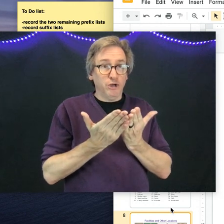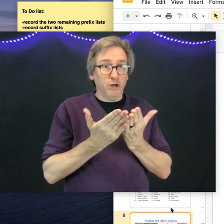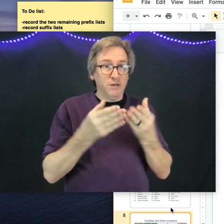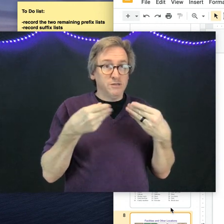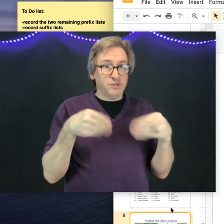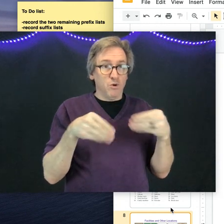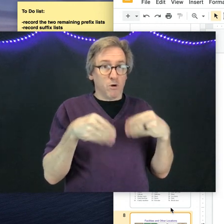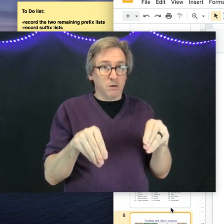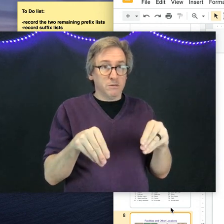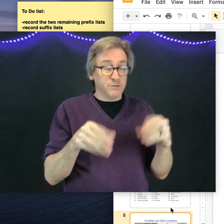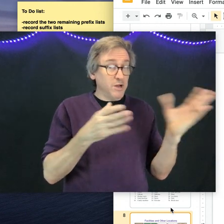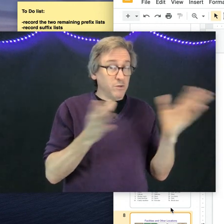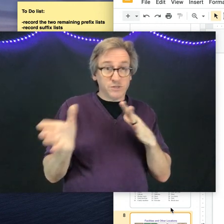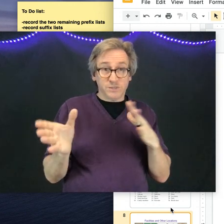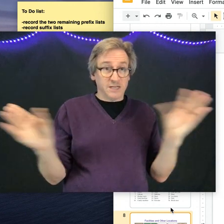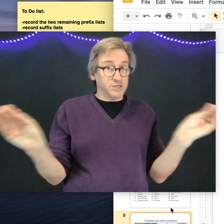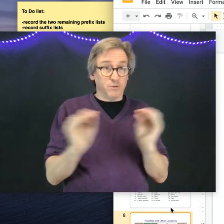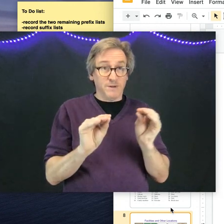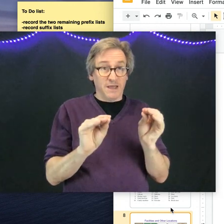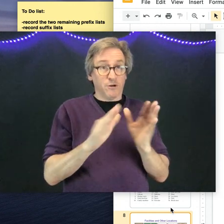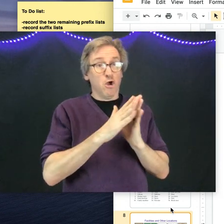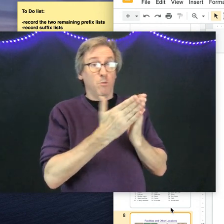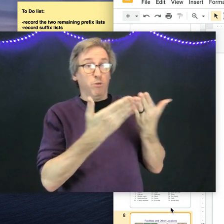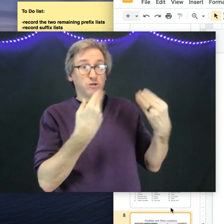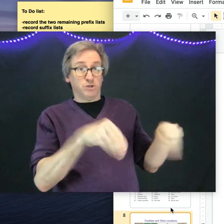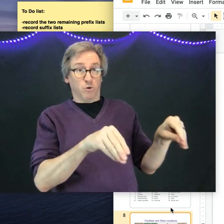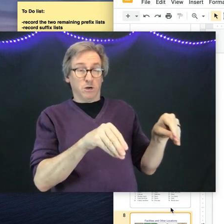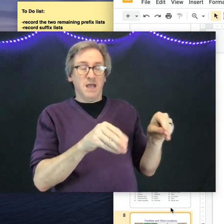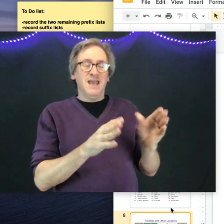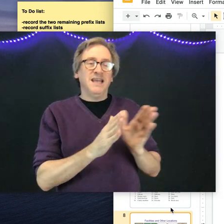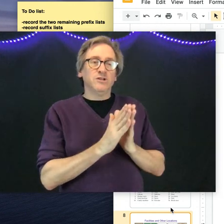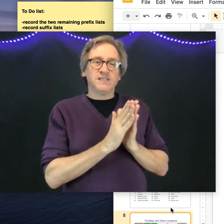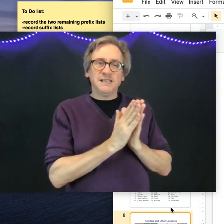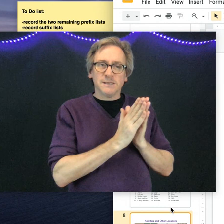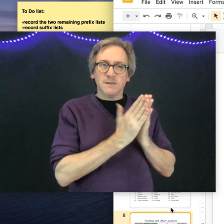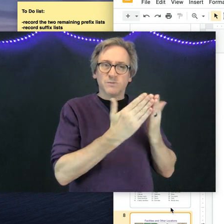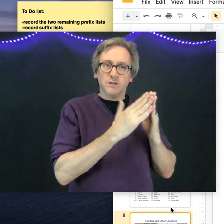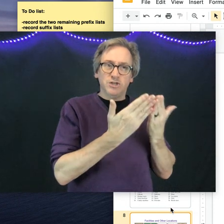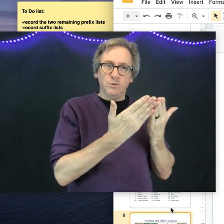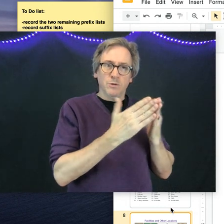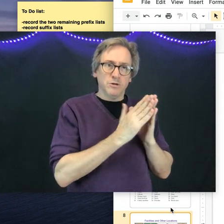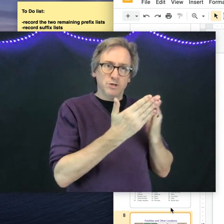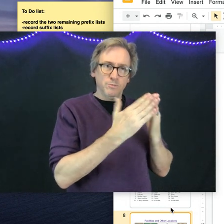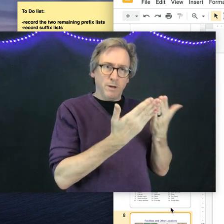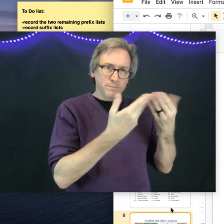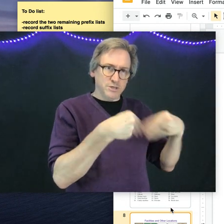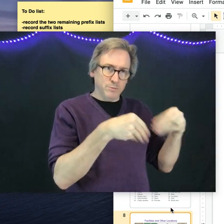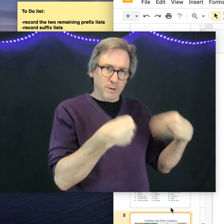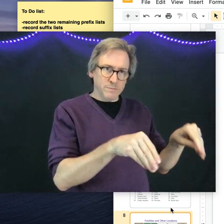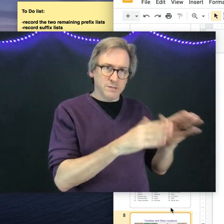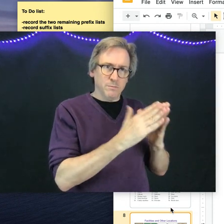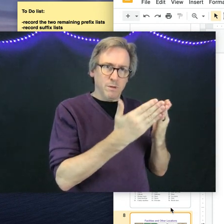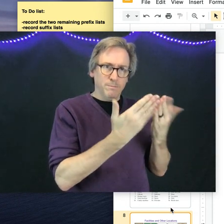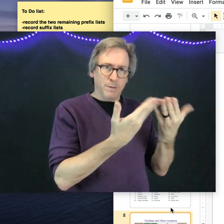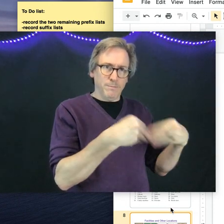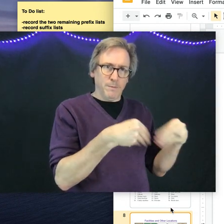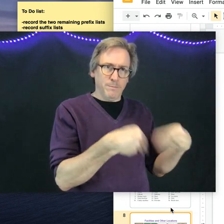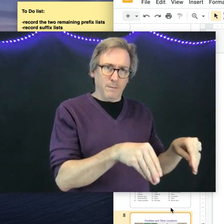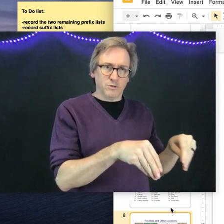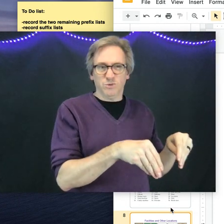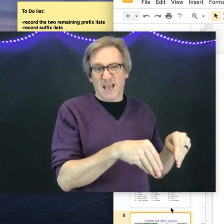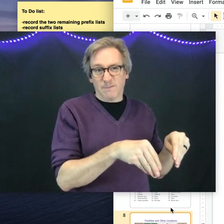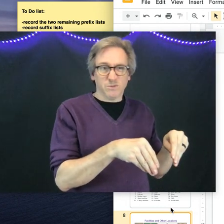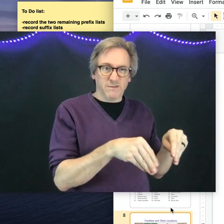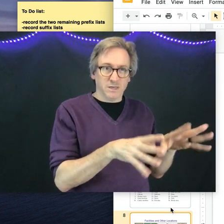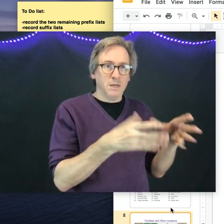Book store. So we know those two signs. Just put them together. Bookstore. You'll see it sometimes with two pumps, bump, bump, bump,